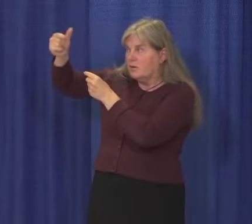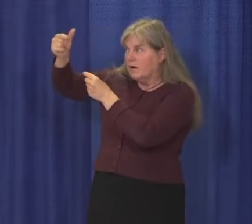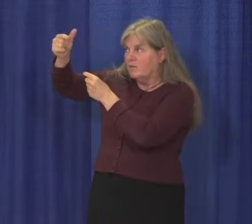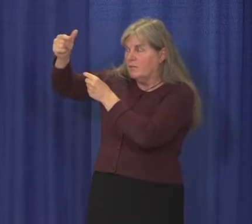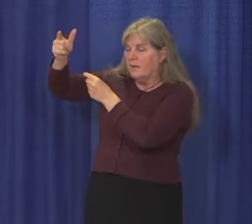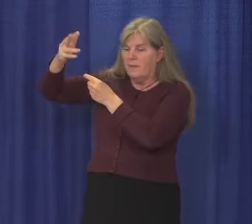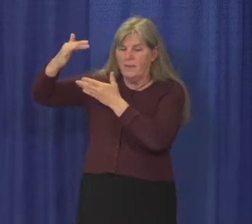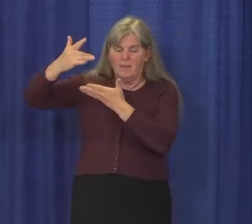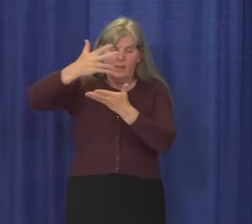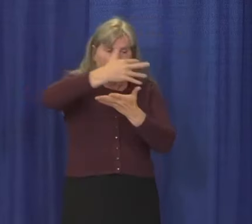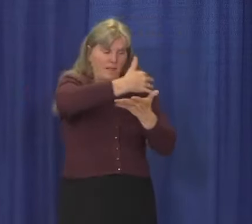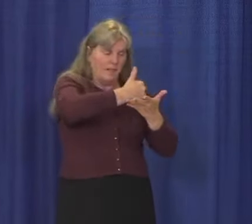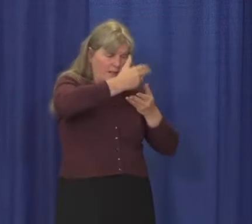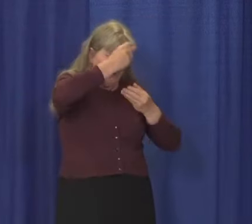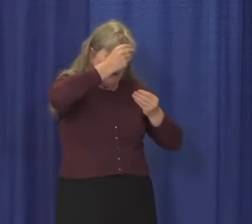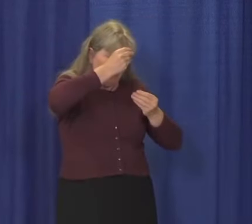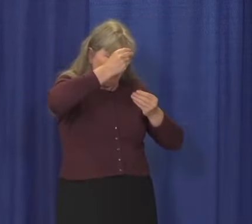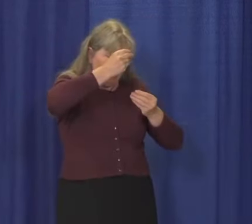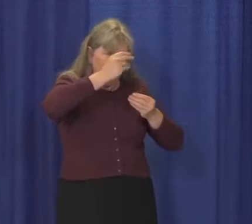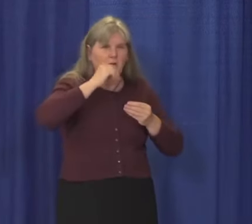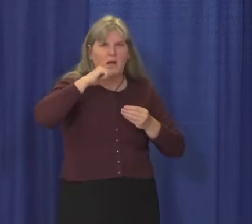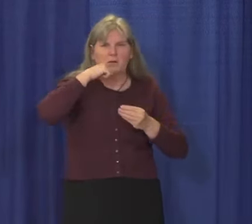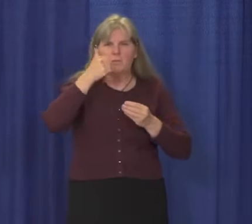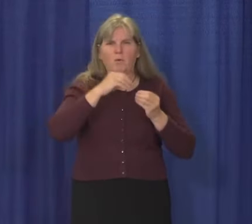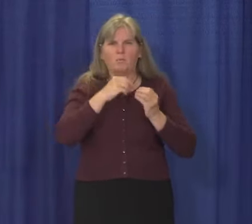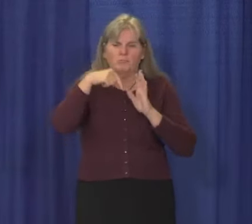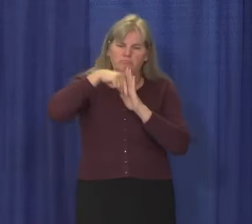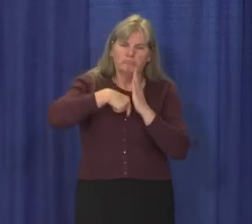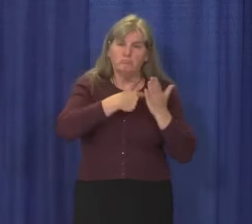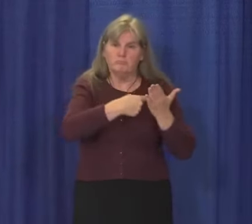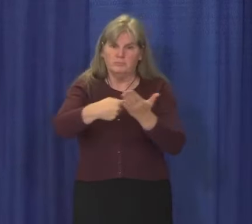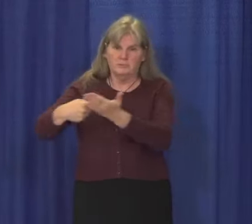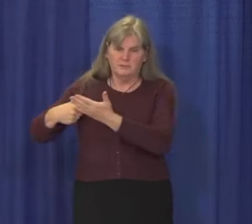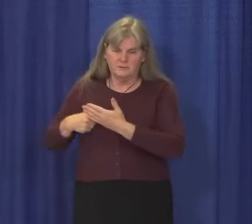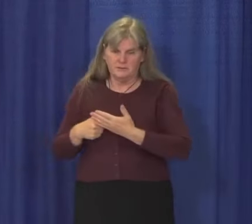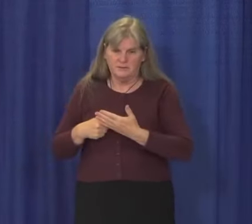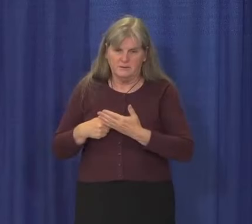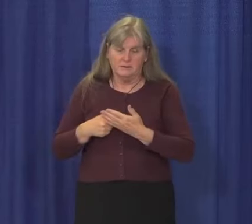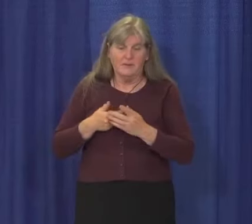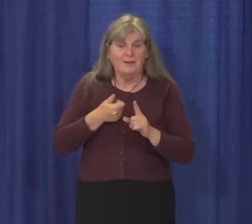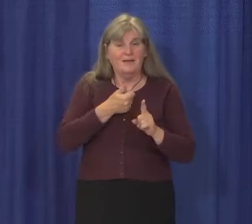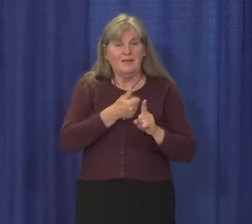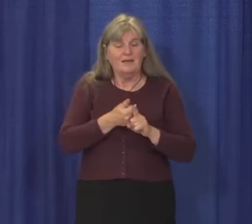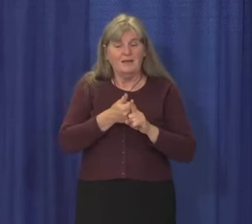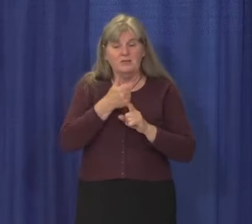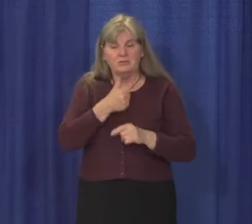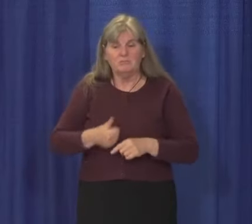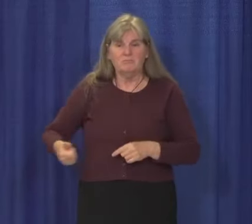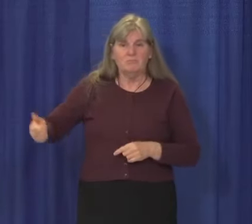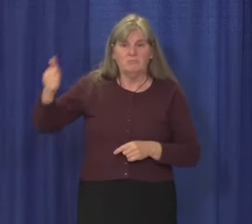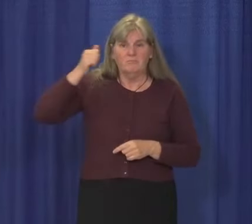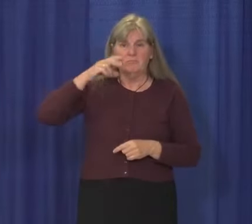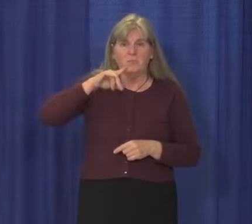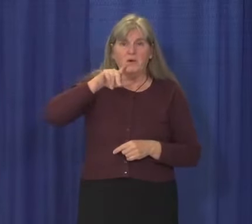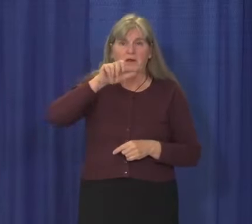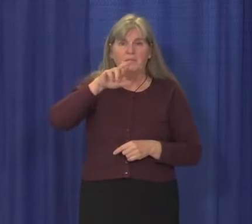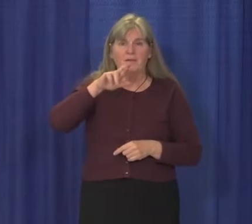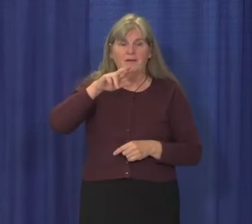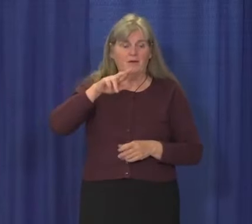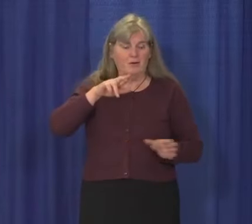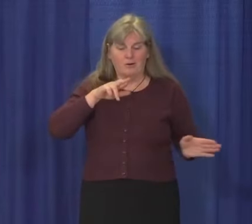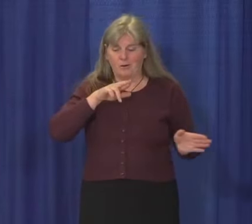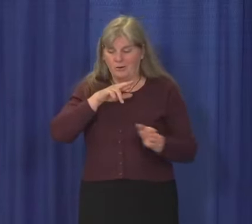results of those conversations. Again, each of the premiers have done a fantastic job, in my opinion, of taking to the